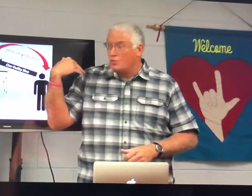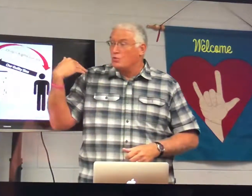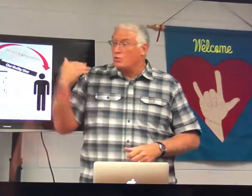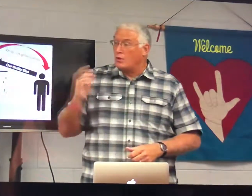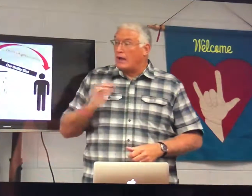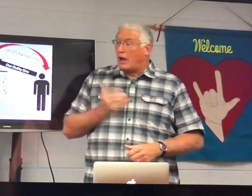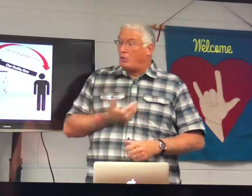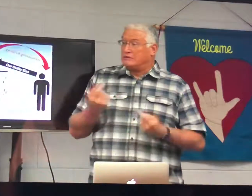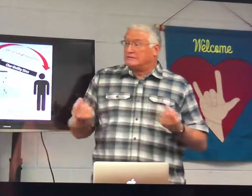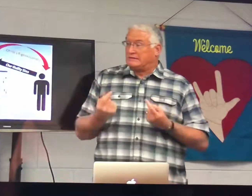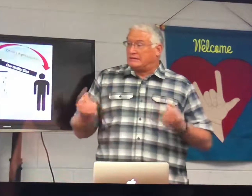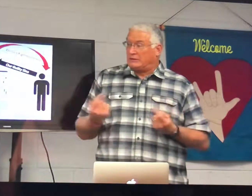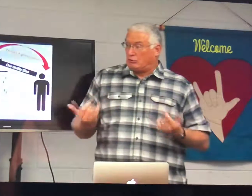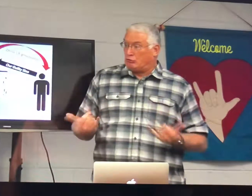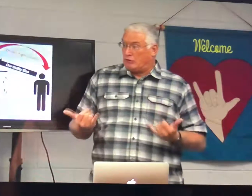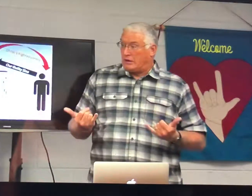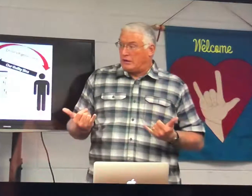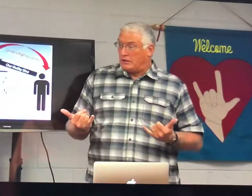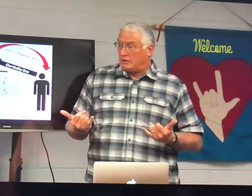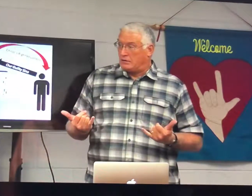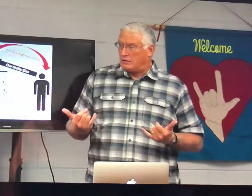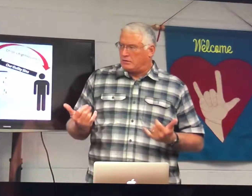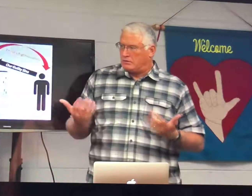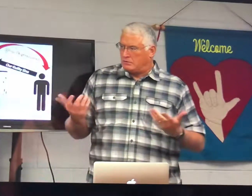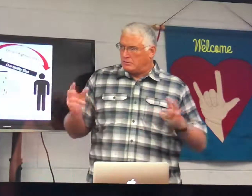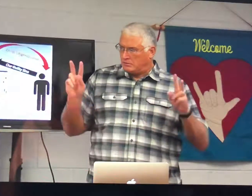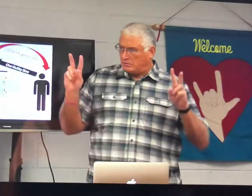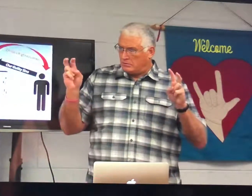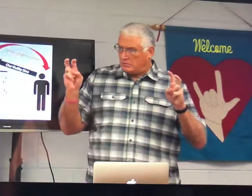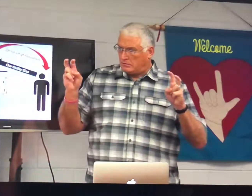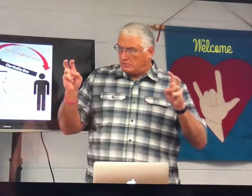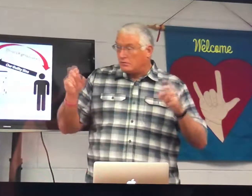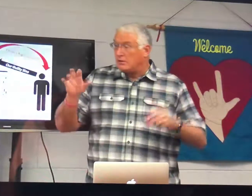As long as it kills them, I don't care. Strike, and it's 1-1.